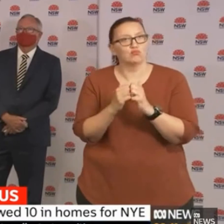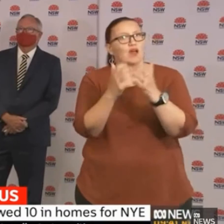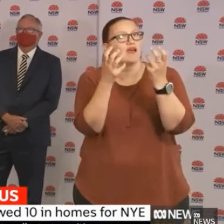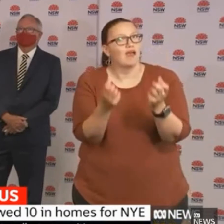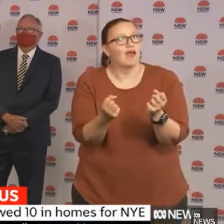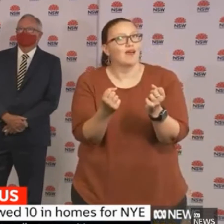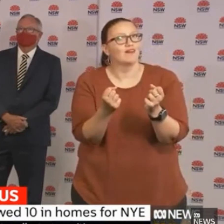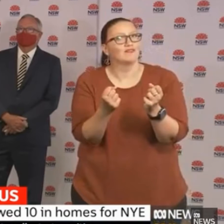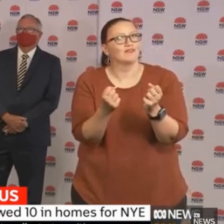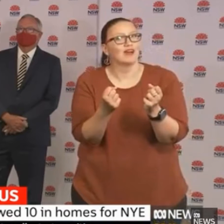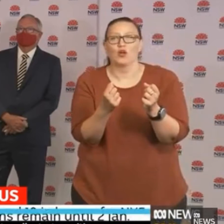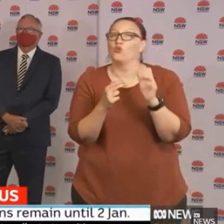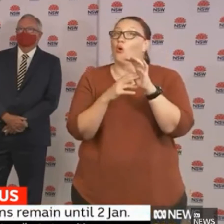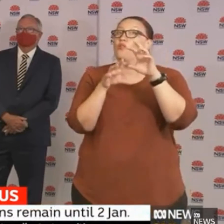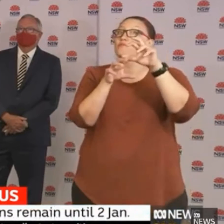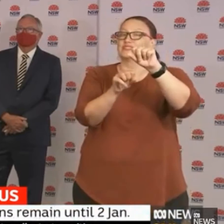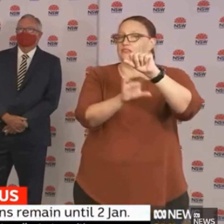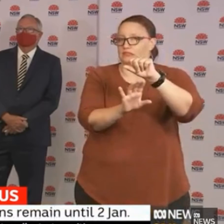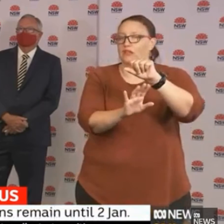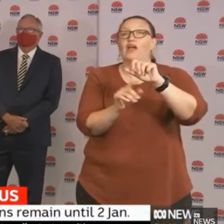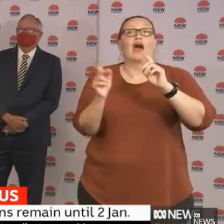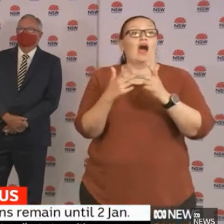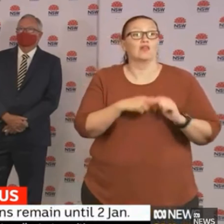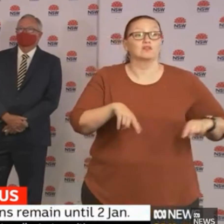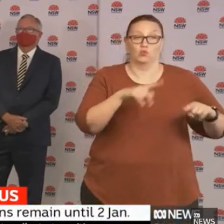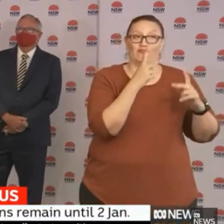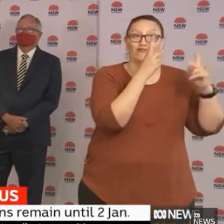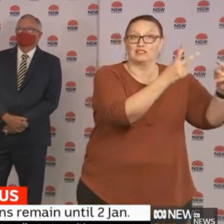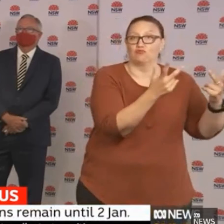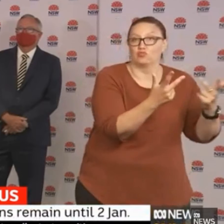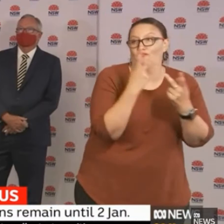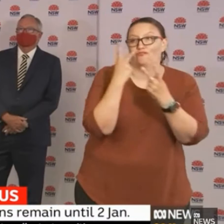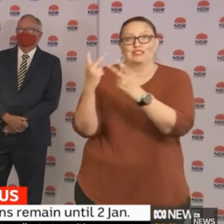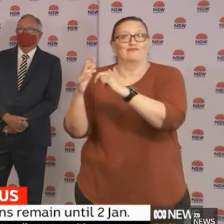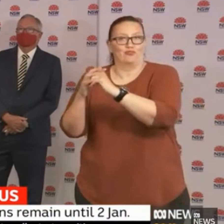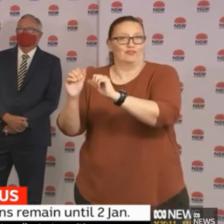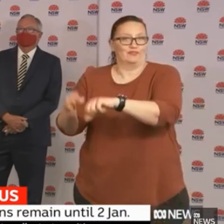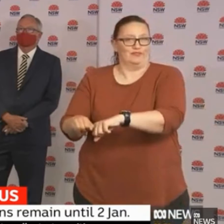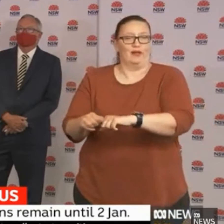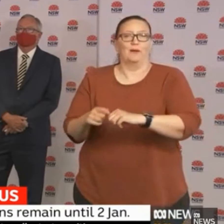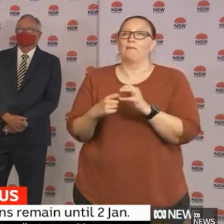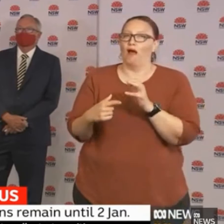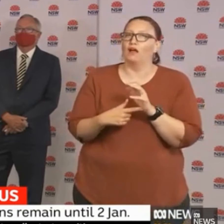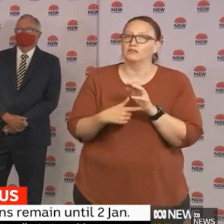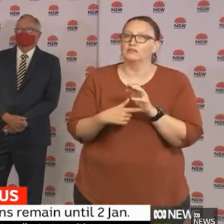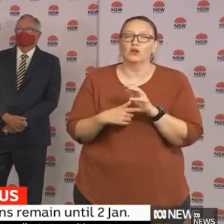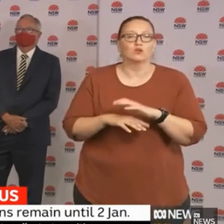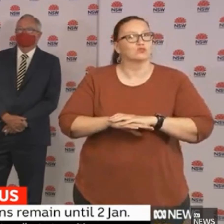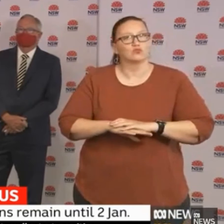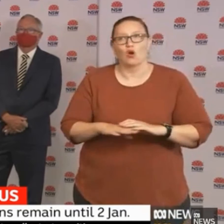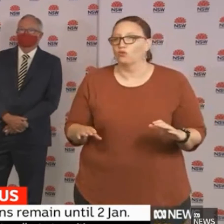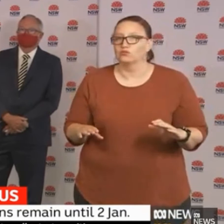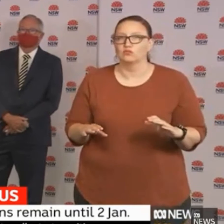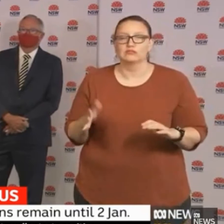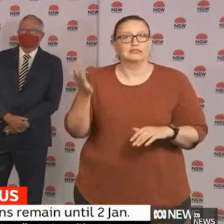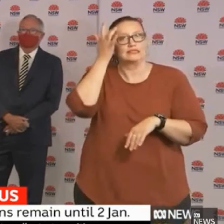those arrangements outside of the northern beaches so long as you're applying common sense, you're reducing any level of exposure, and you're